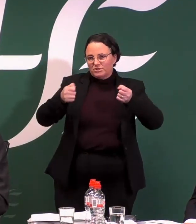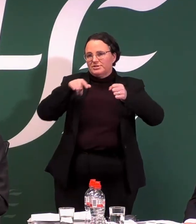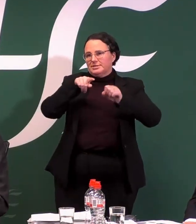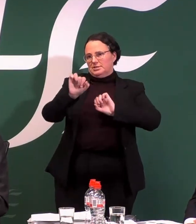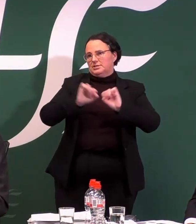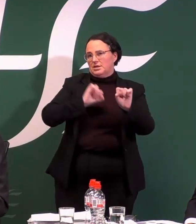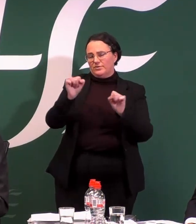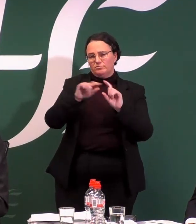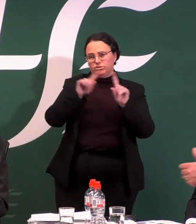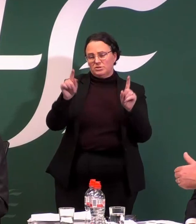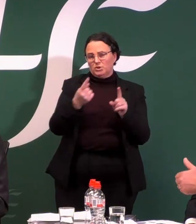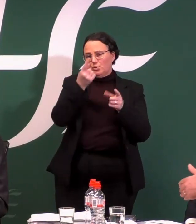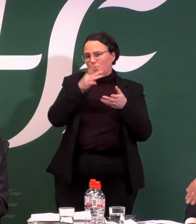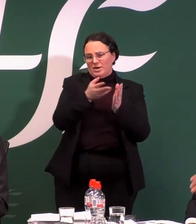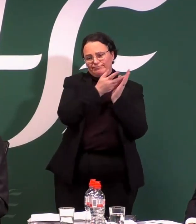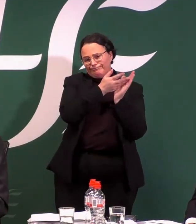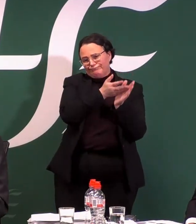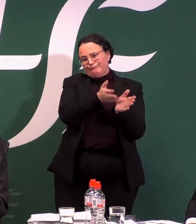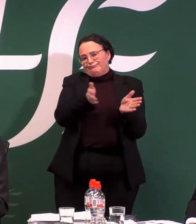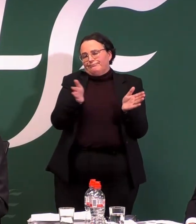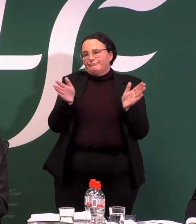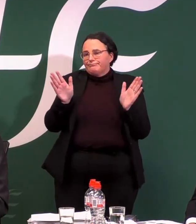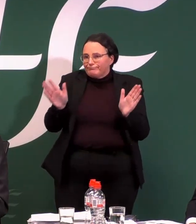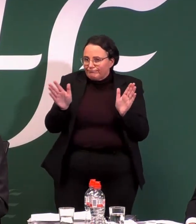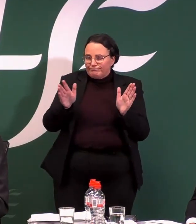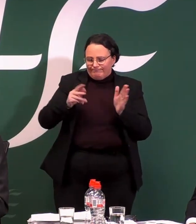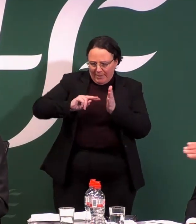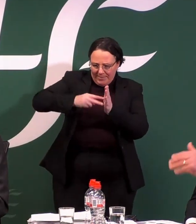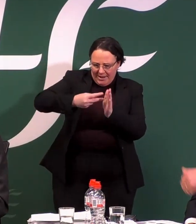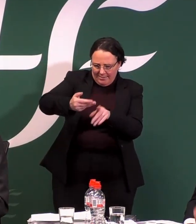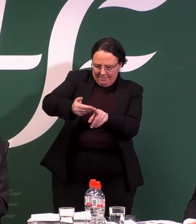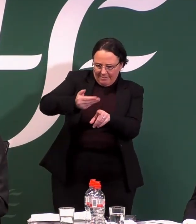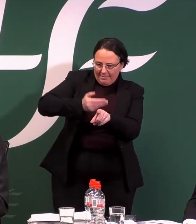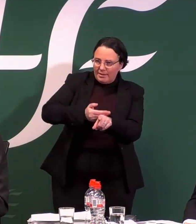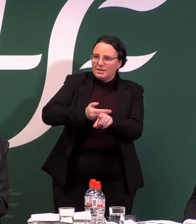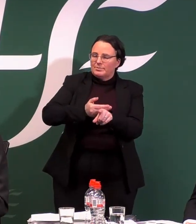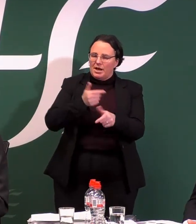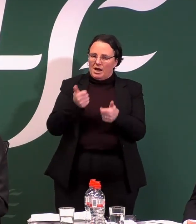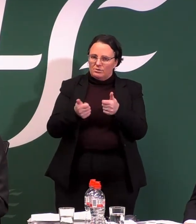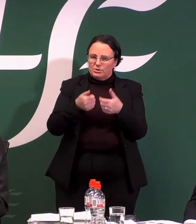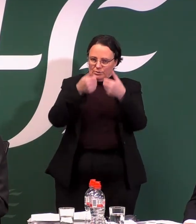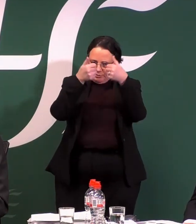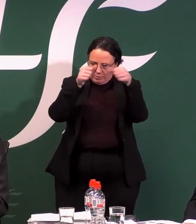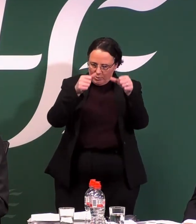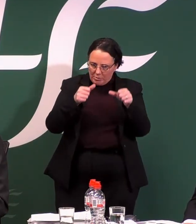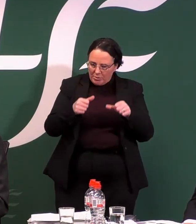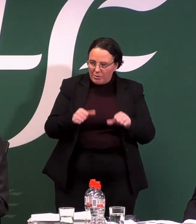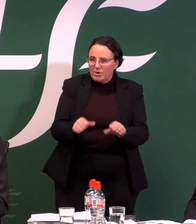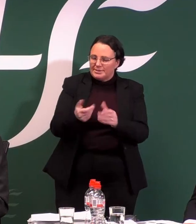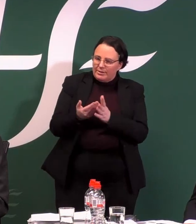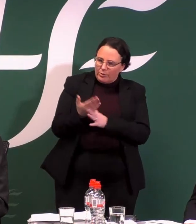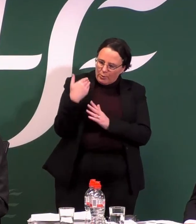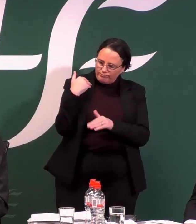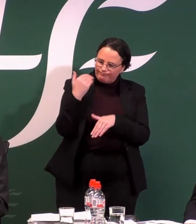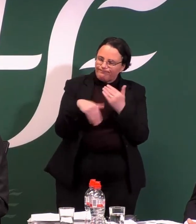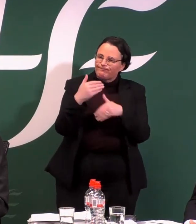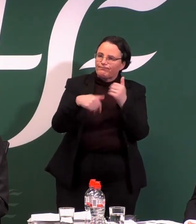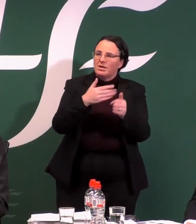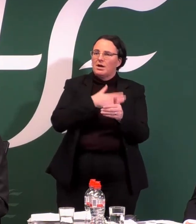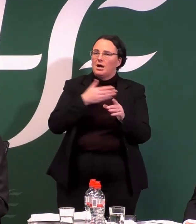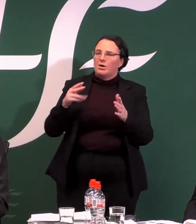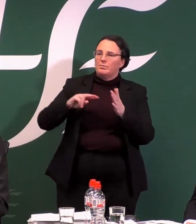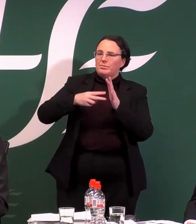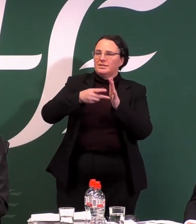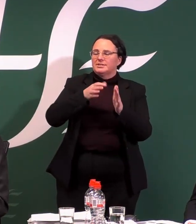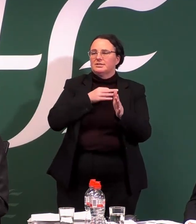there's a whole range of measures right through the surge plan, and all of this has been planned out. So it's about trying to action those things, I suppose, Dimitri, and get them through. And our plan is to be at